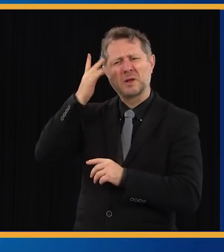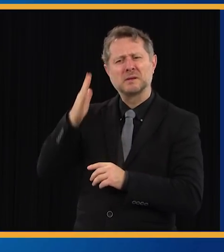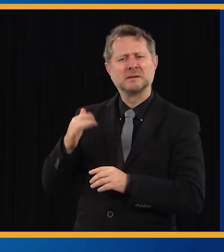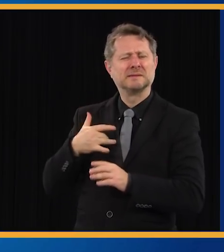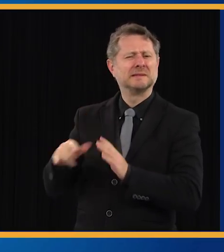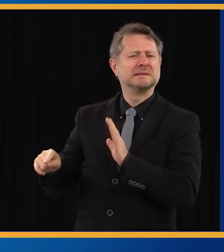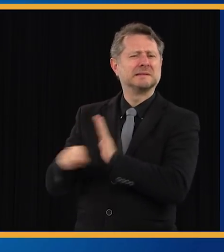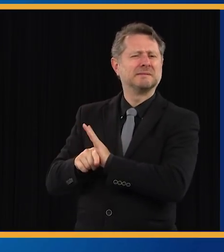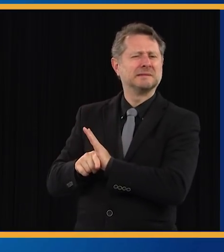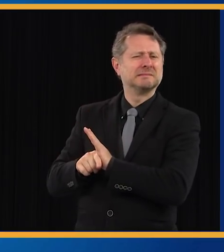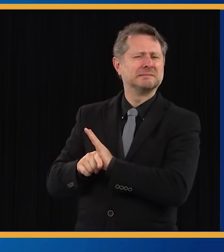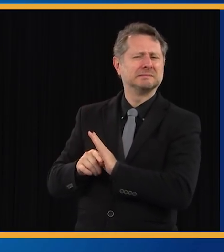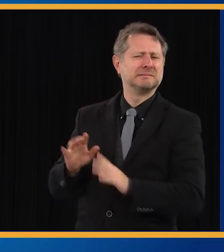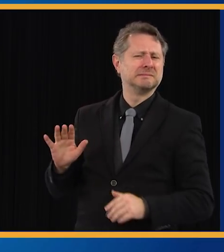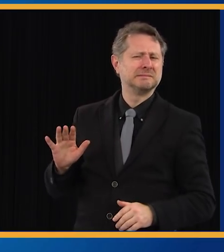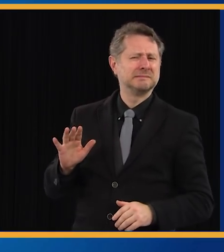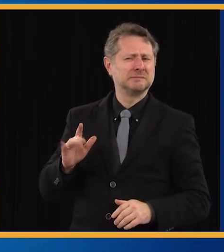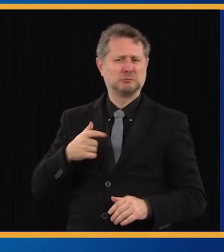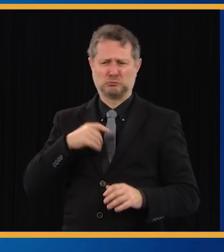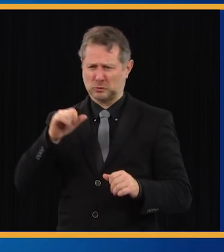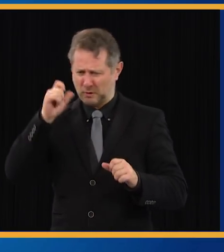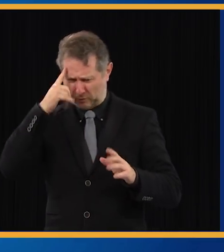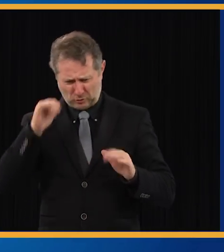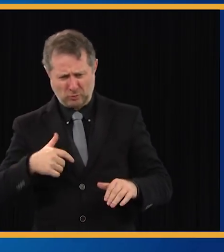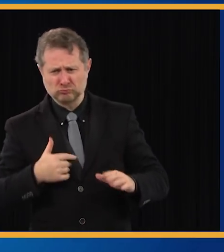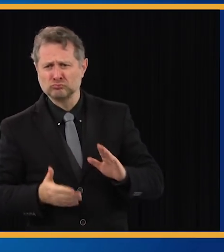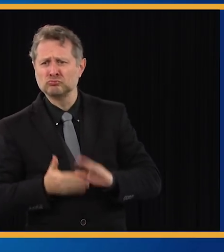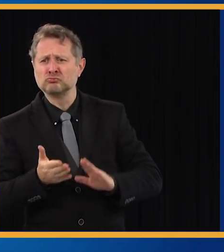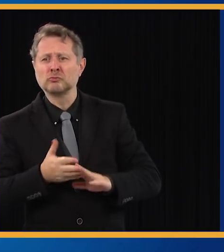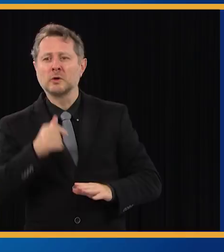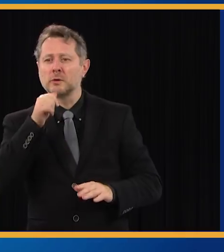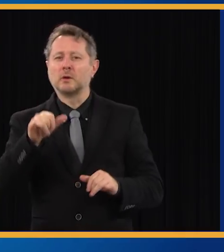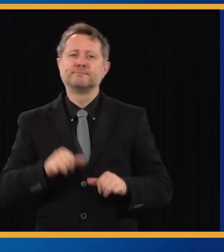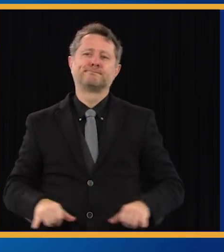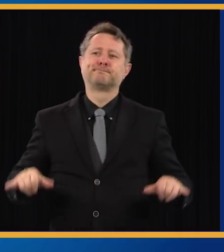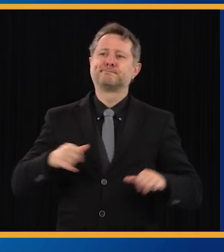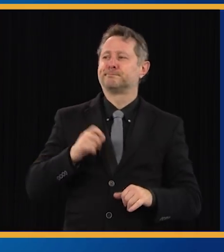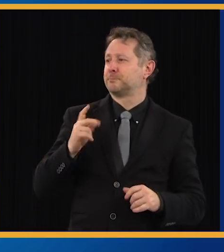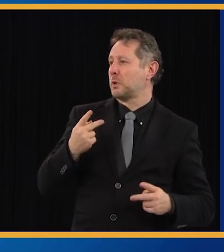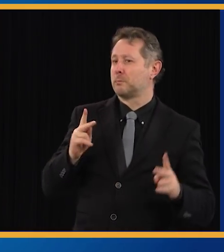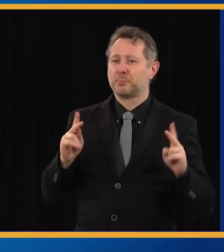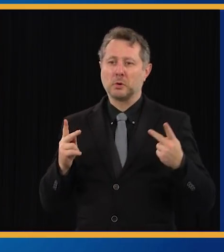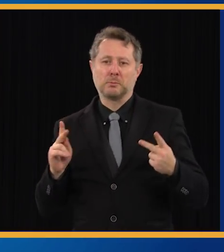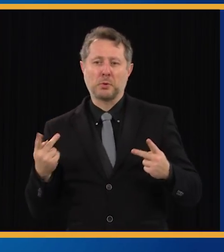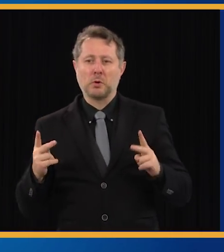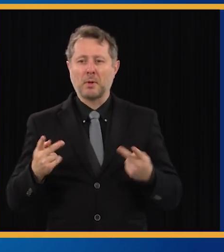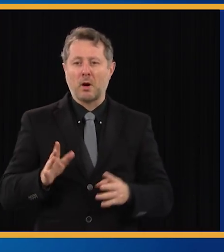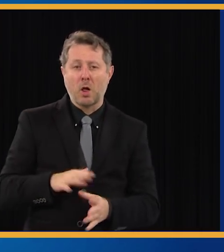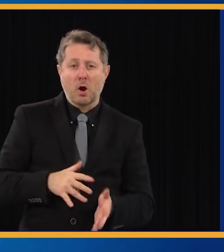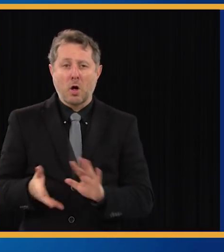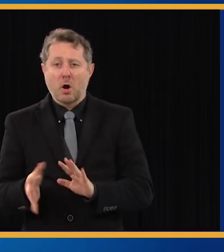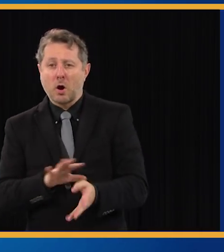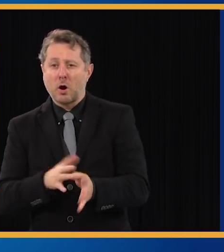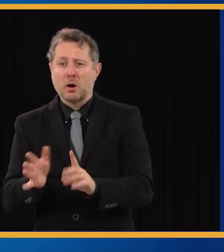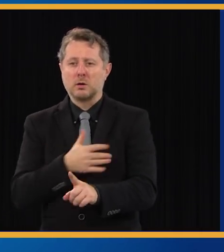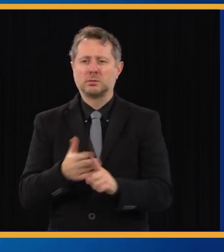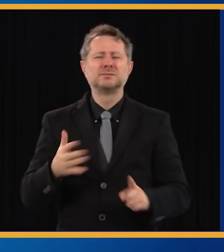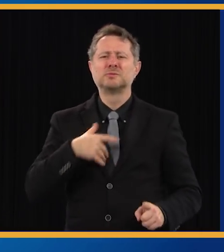You can be an elected official who's not a typical politician, not a go-along, get-along kind of guy, not